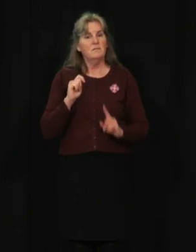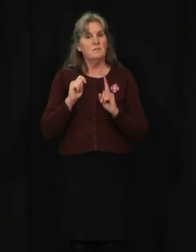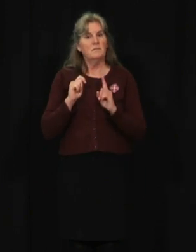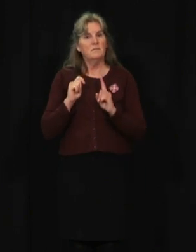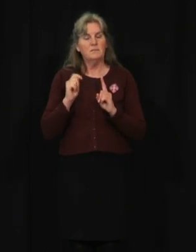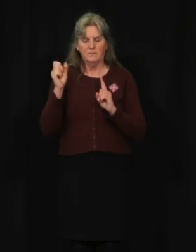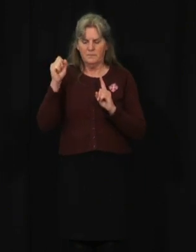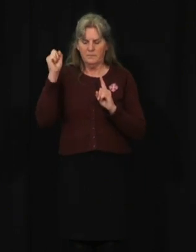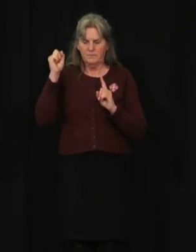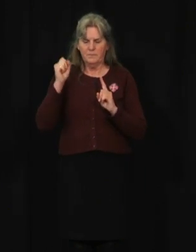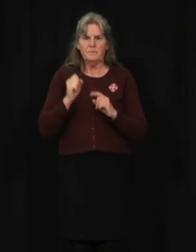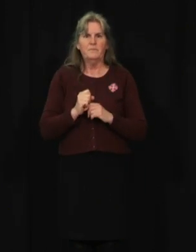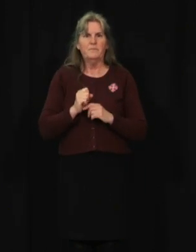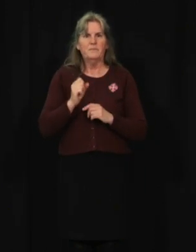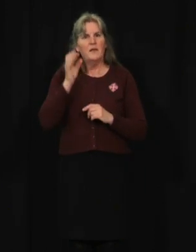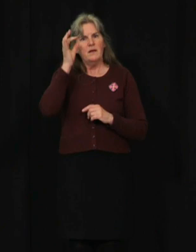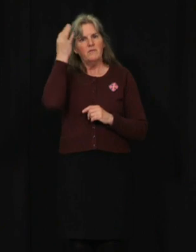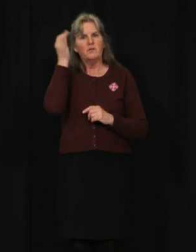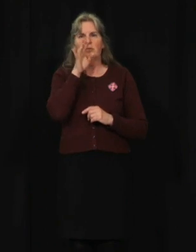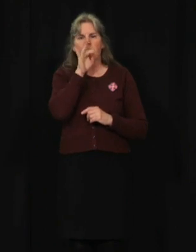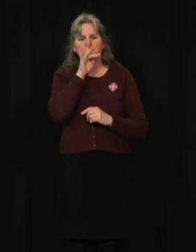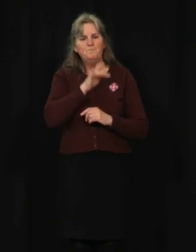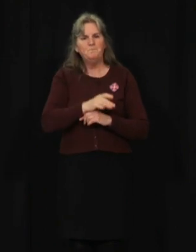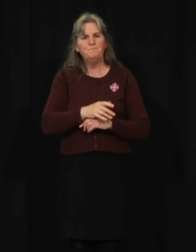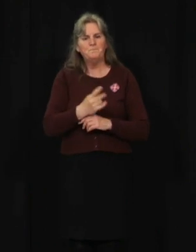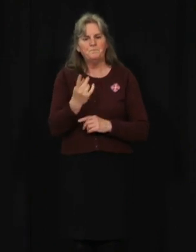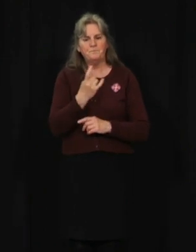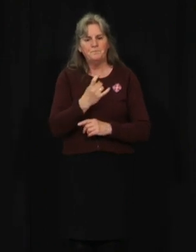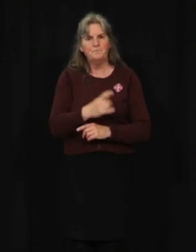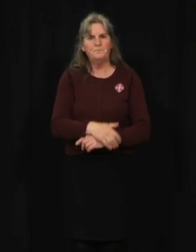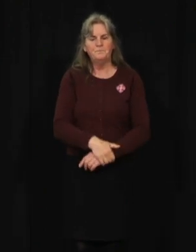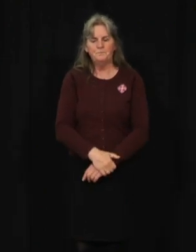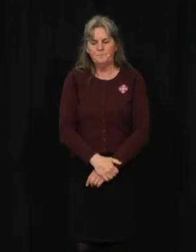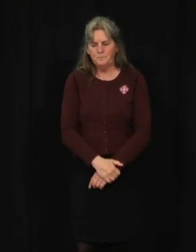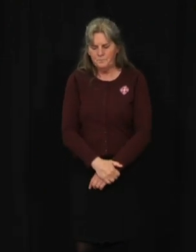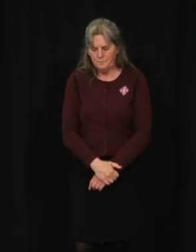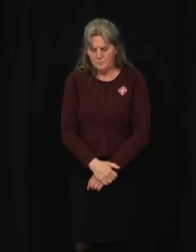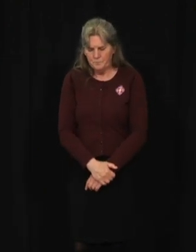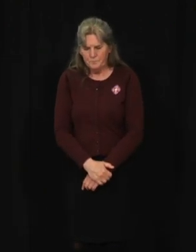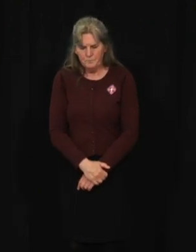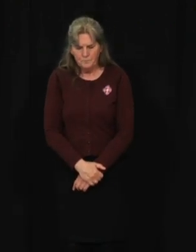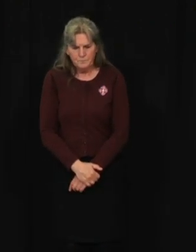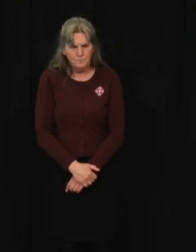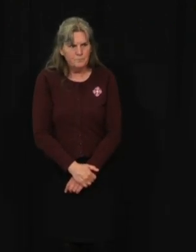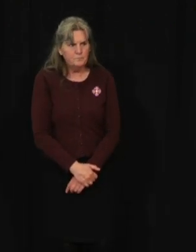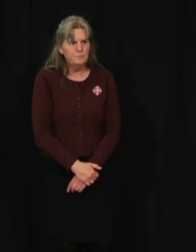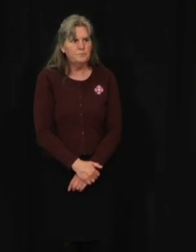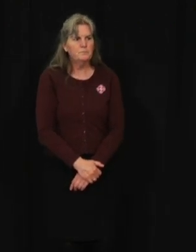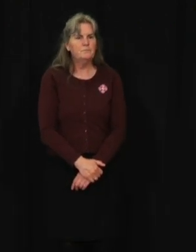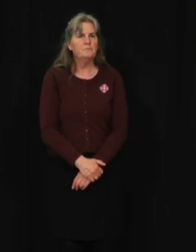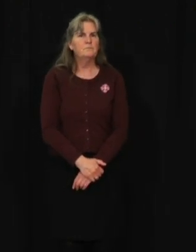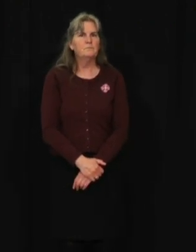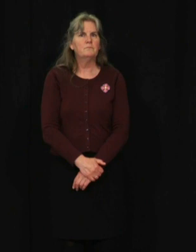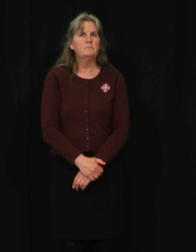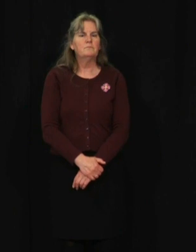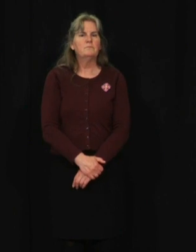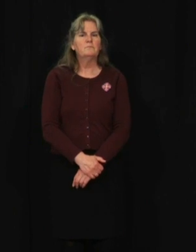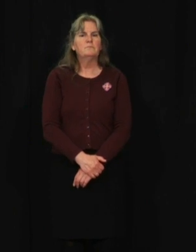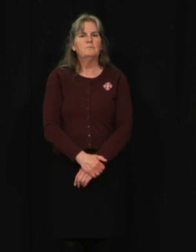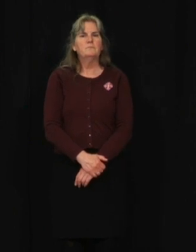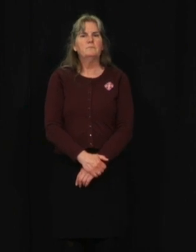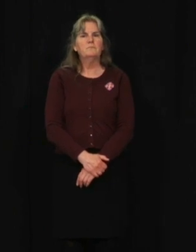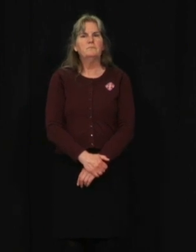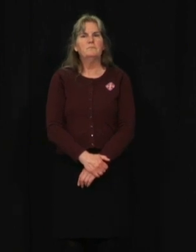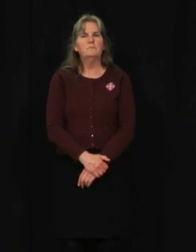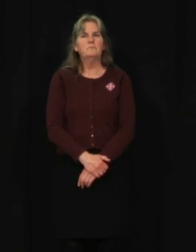Oui, désolé, merci. Donc, ma question est pour Monsieur Hanley. Donc, je me demandais si c'était possible de répondre en français. Pourquoi c'est